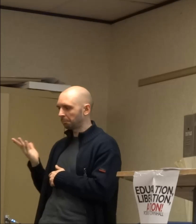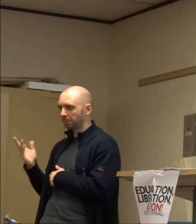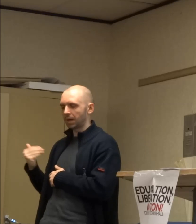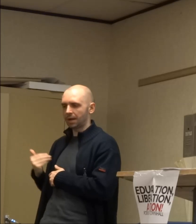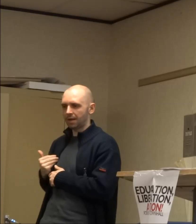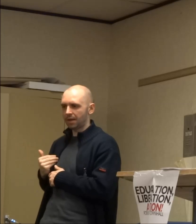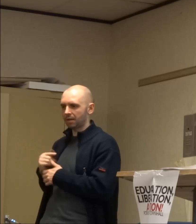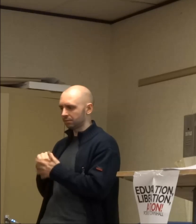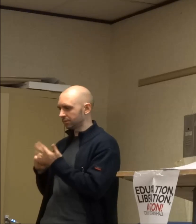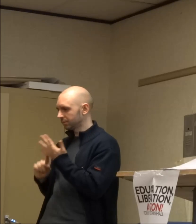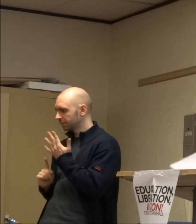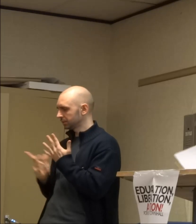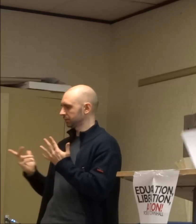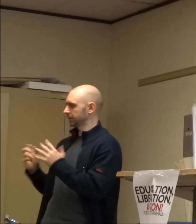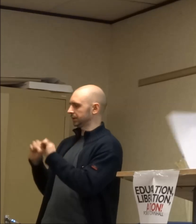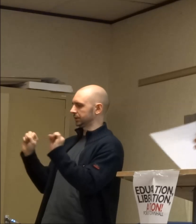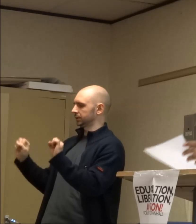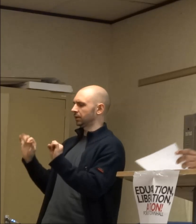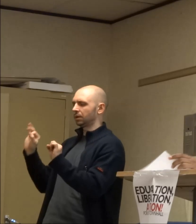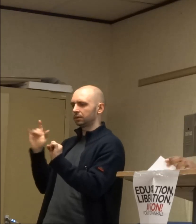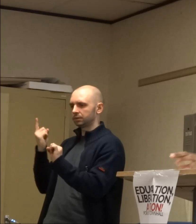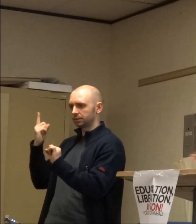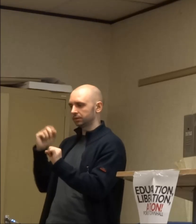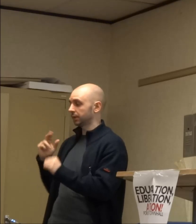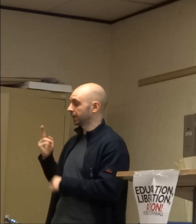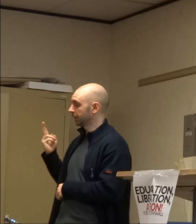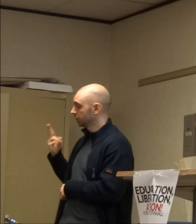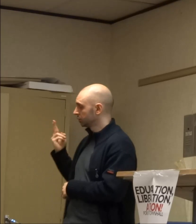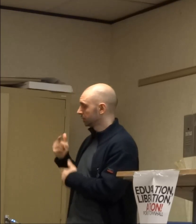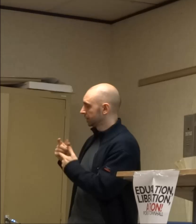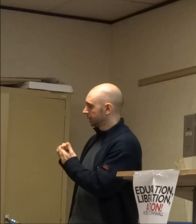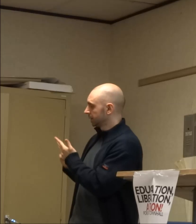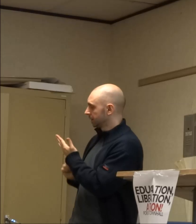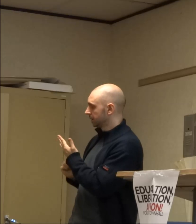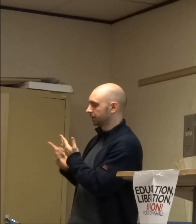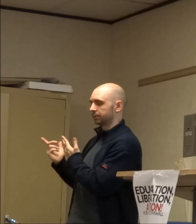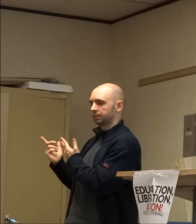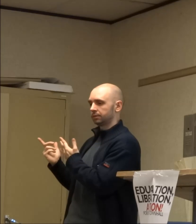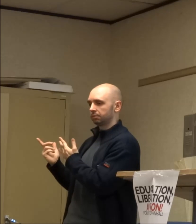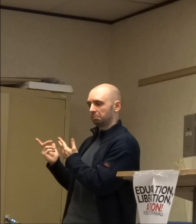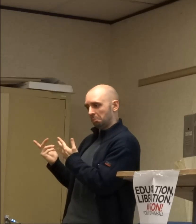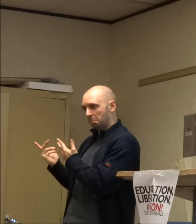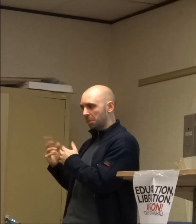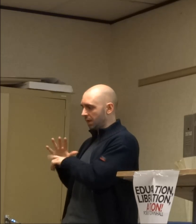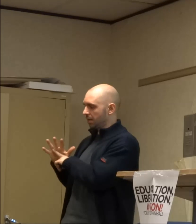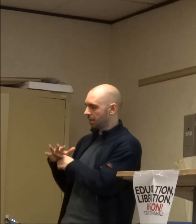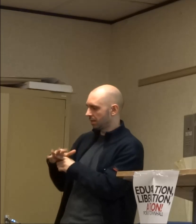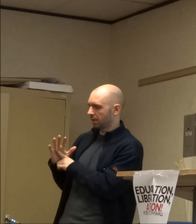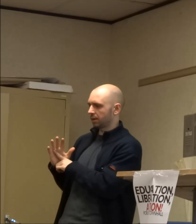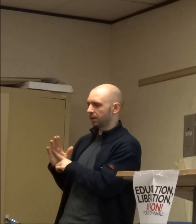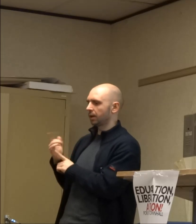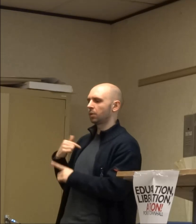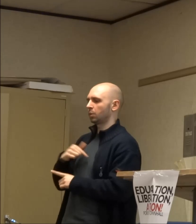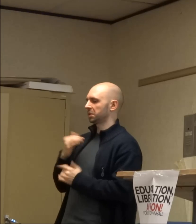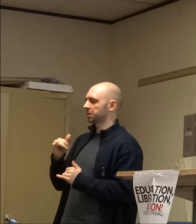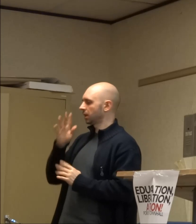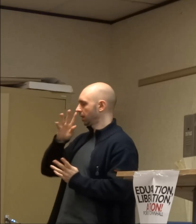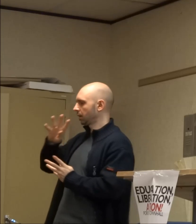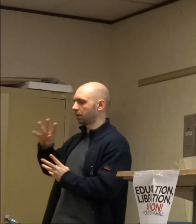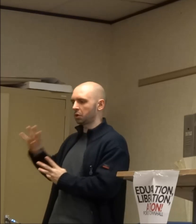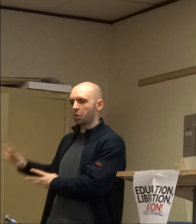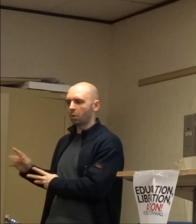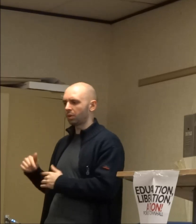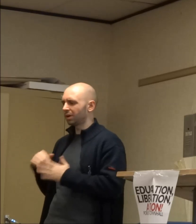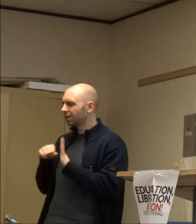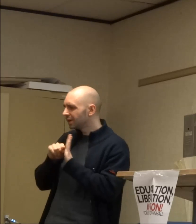when our histories, cultural narratives, and our ways of knowing are ignored? As we all know, the continued oppression of these groups and identities